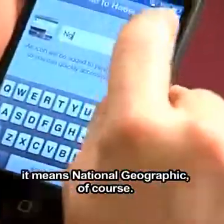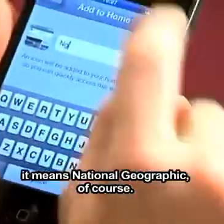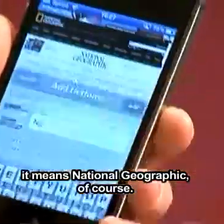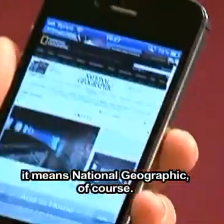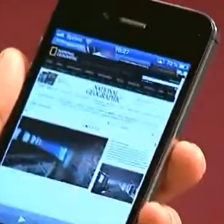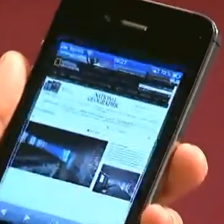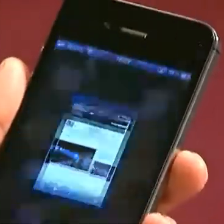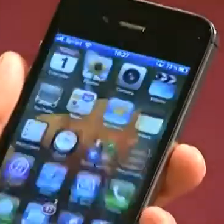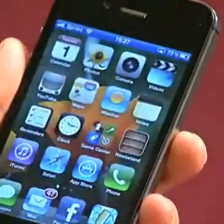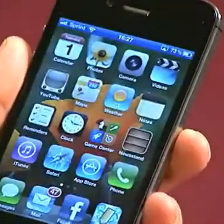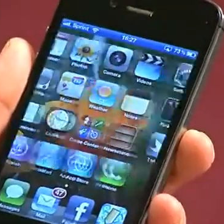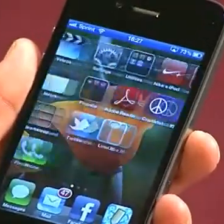course.